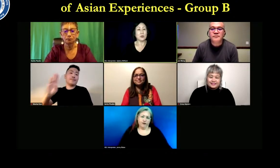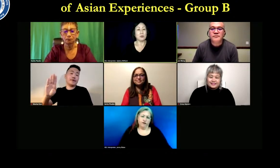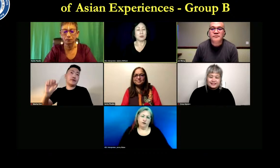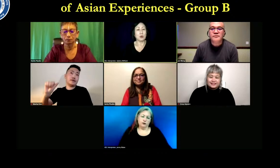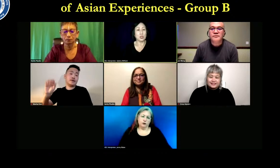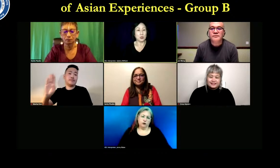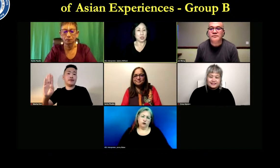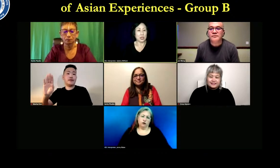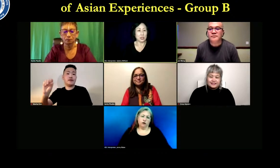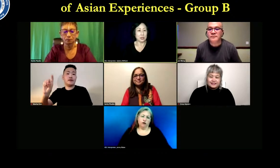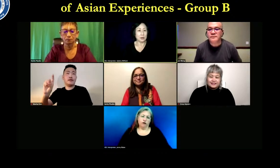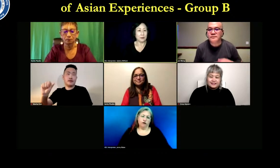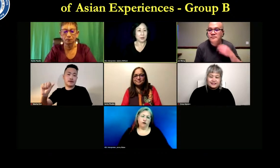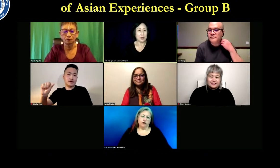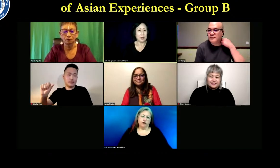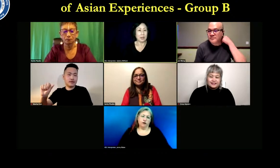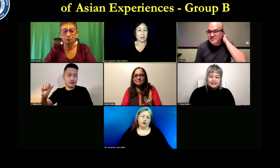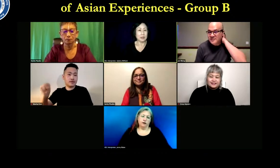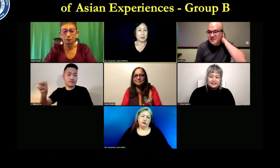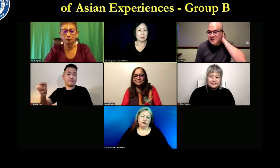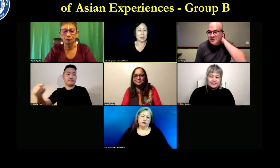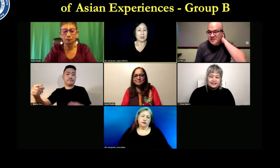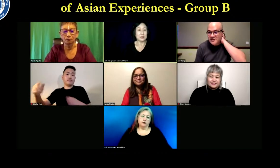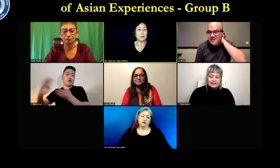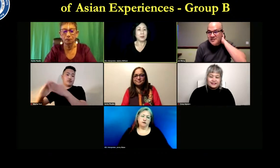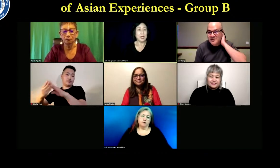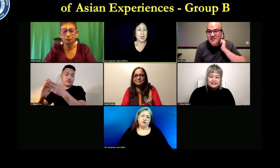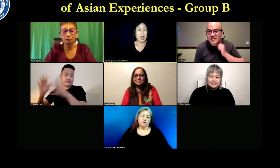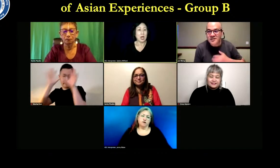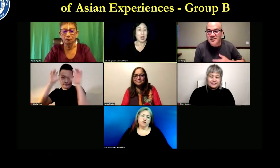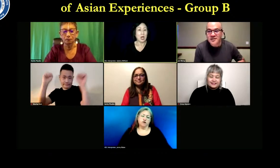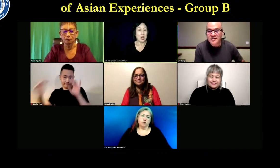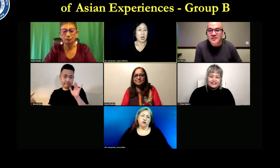Asian Deaf Association, BADA,